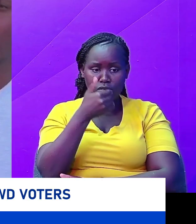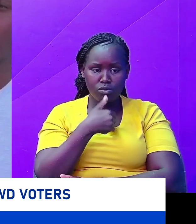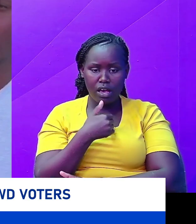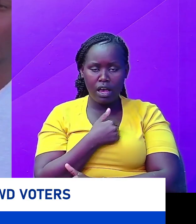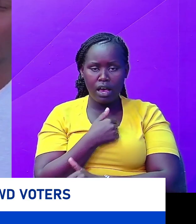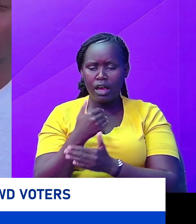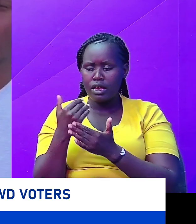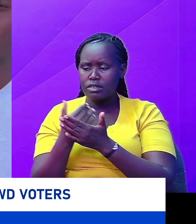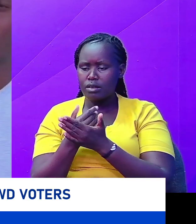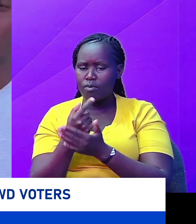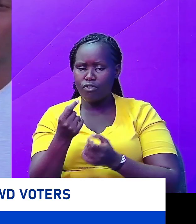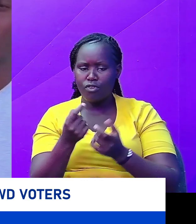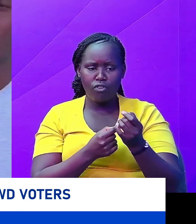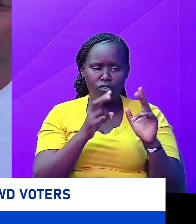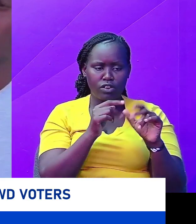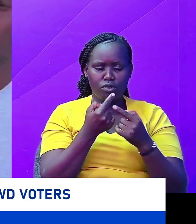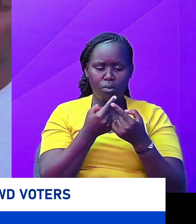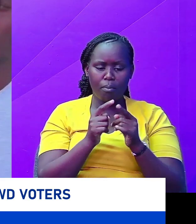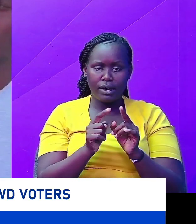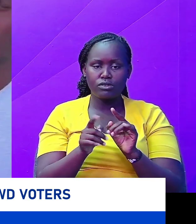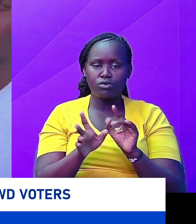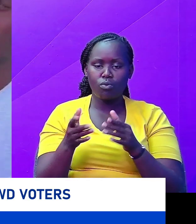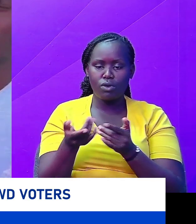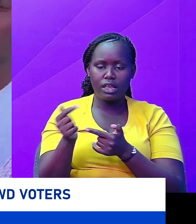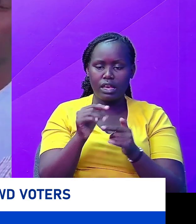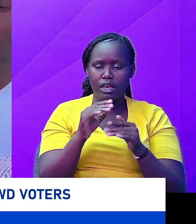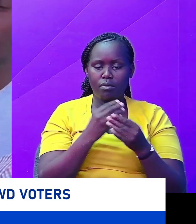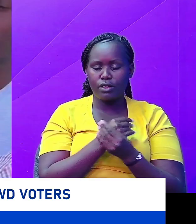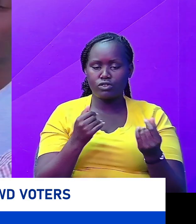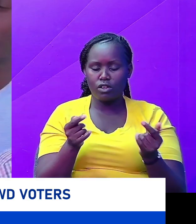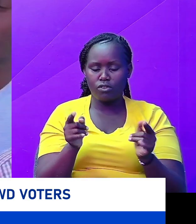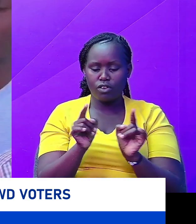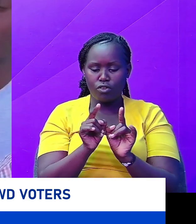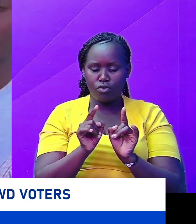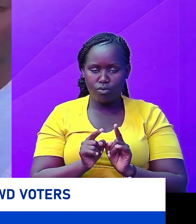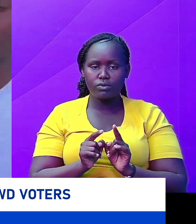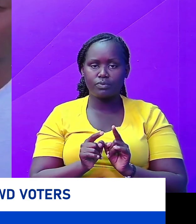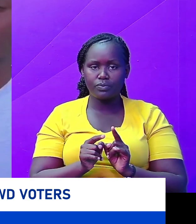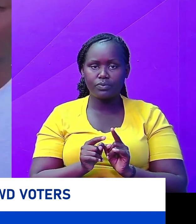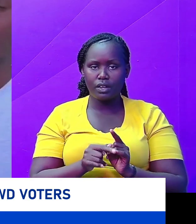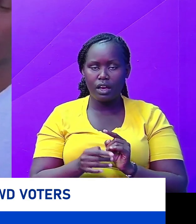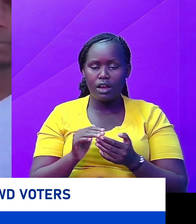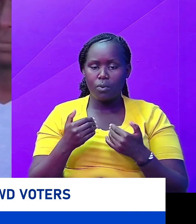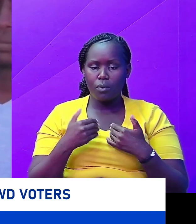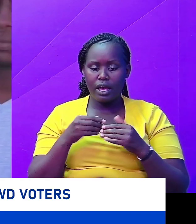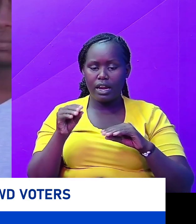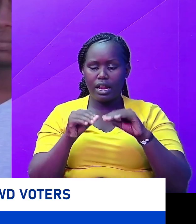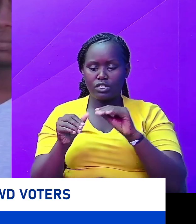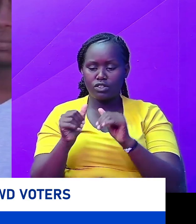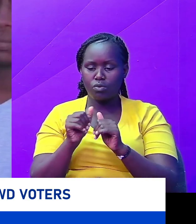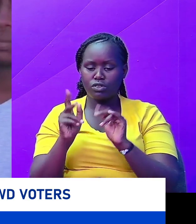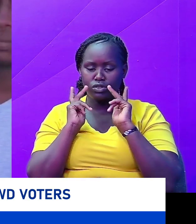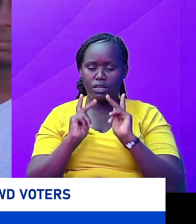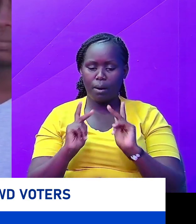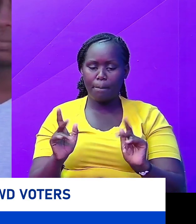ndogo ndogo, lakini walikuja mara moja na kuweza kuzitengeneza na kukawa na election ambayo ilikuwa ya amani na vile